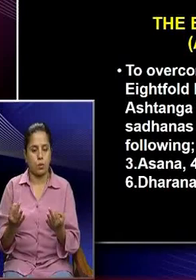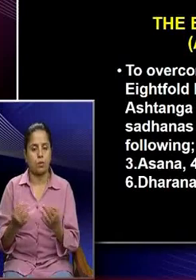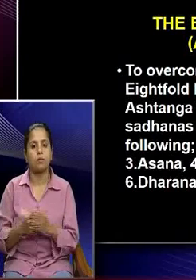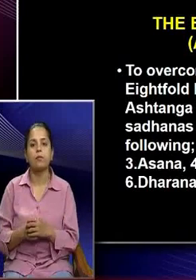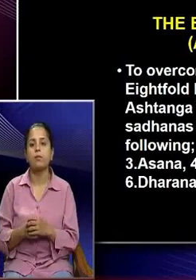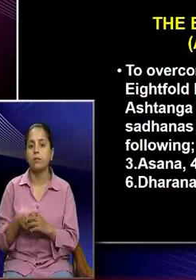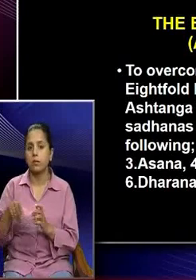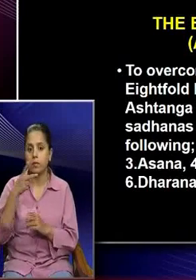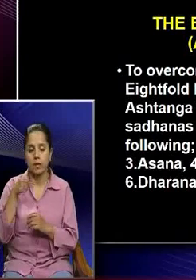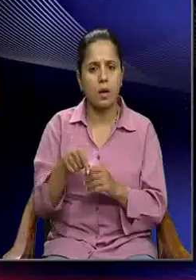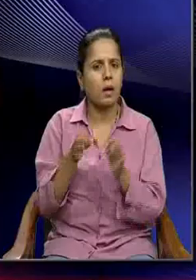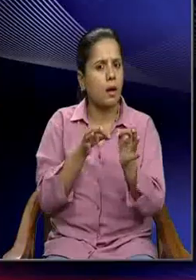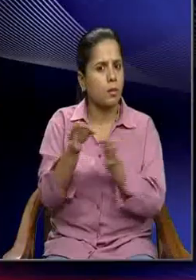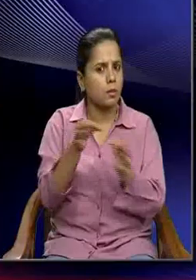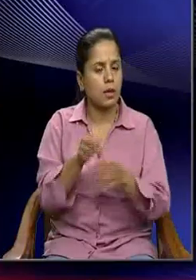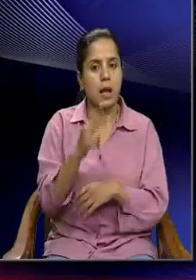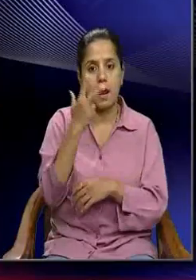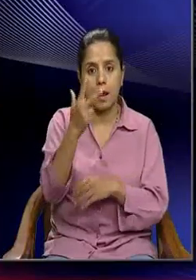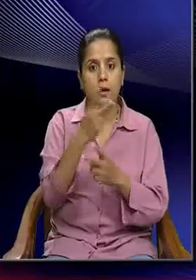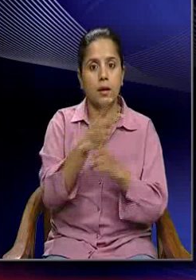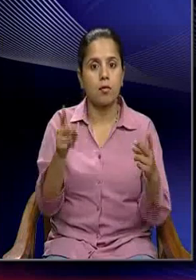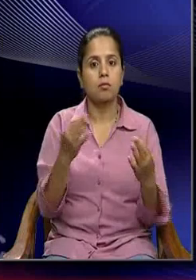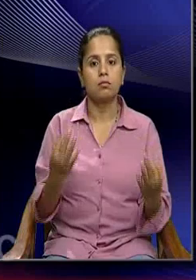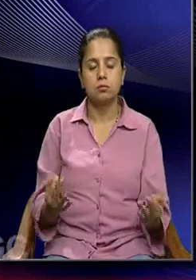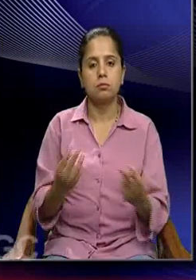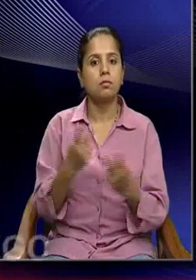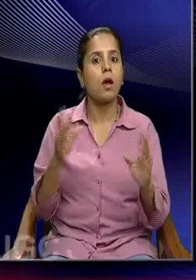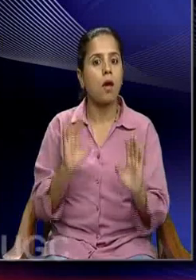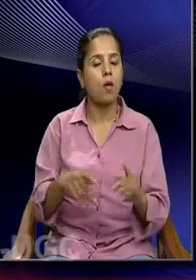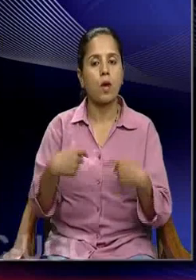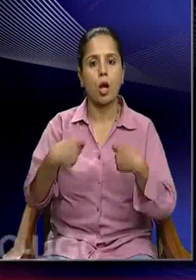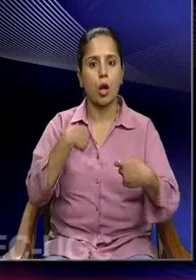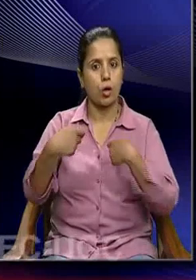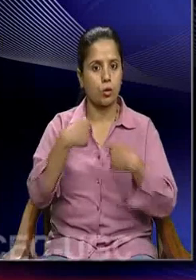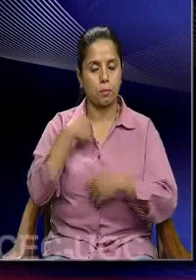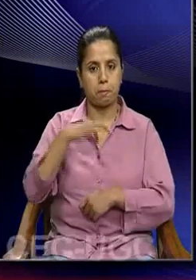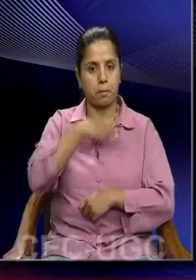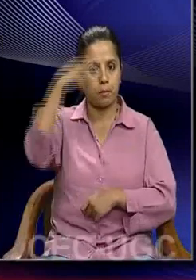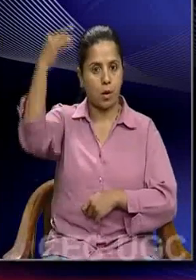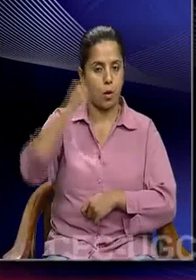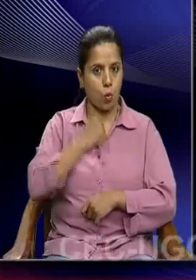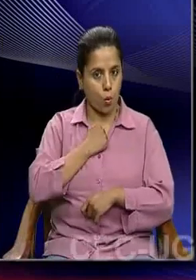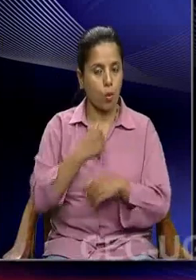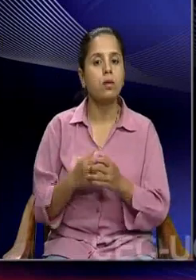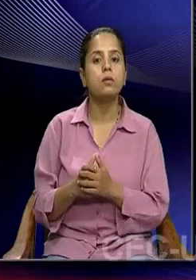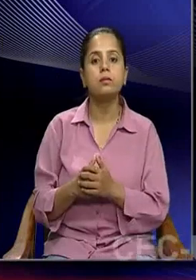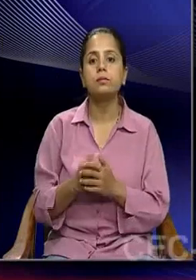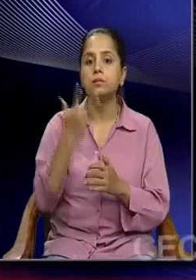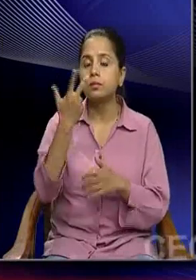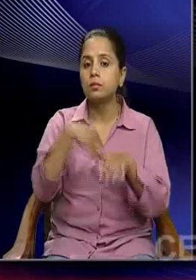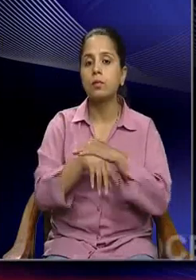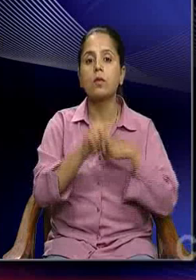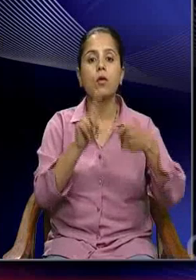So the prescribed 8 sadhanas to control the chittas are: the